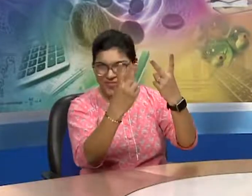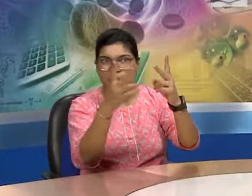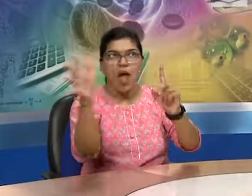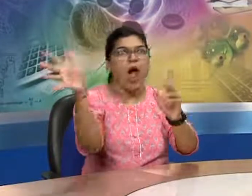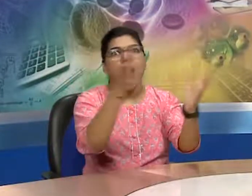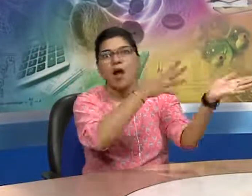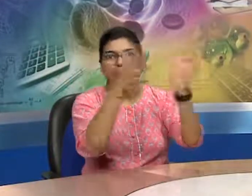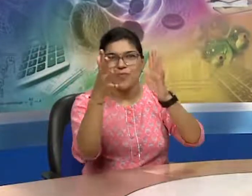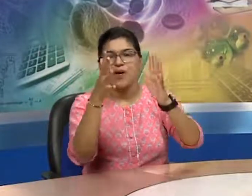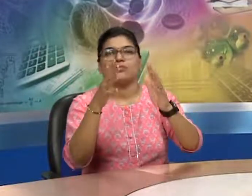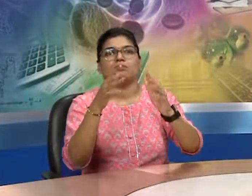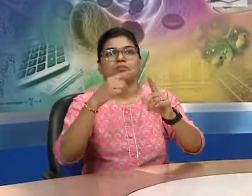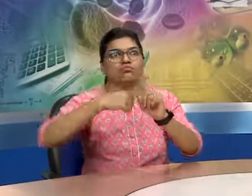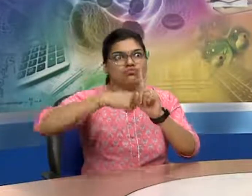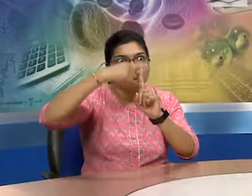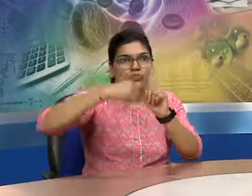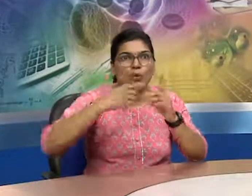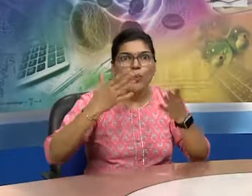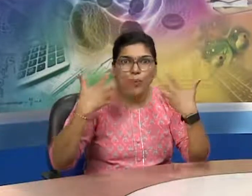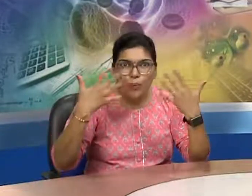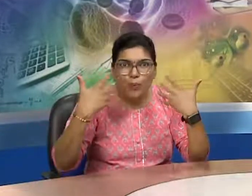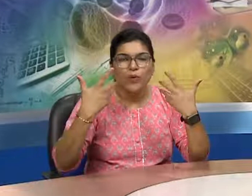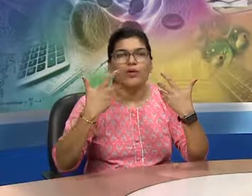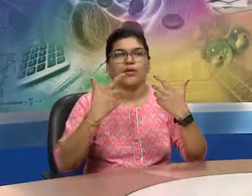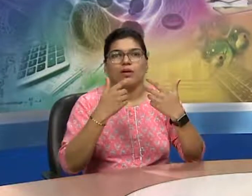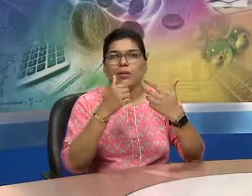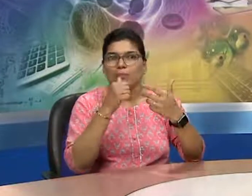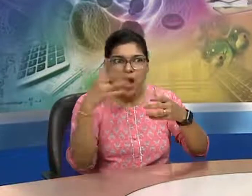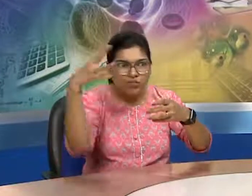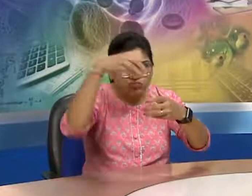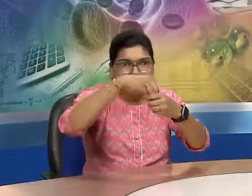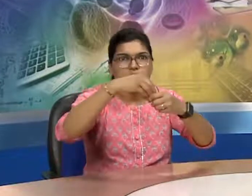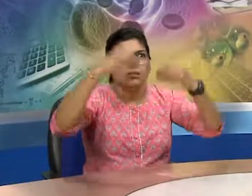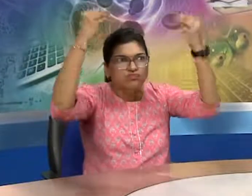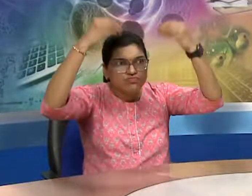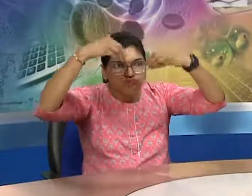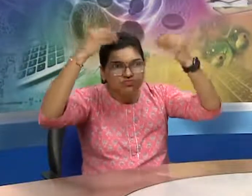that allows it to survive in a particular environment.